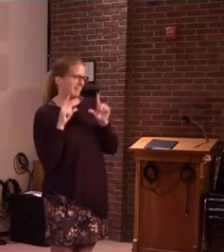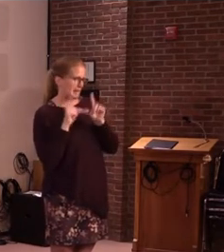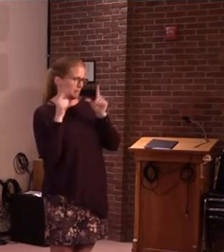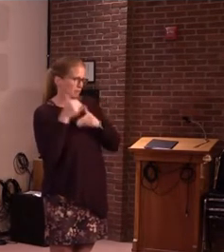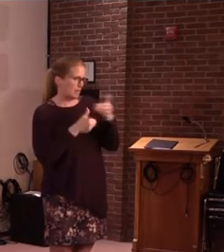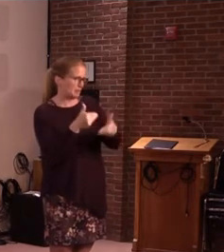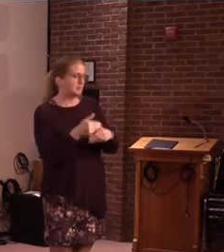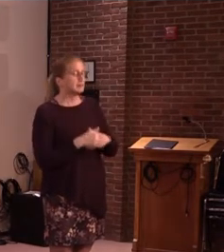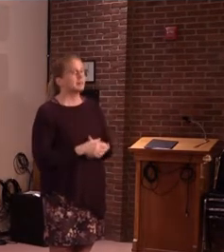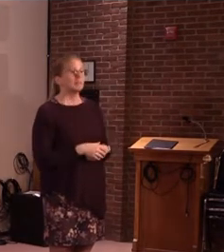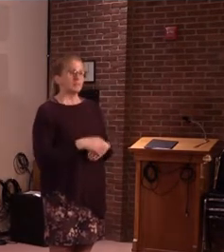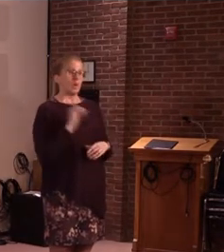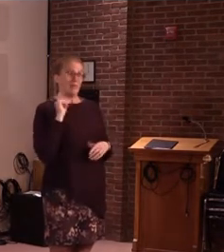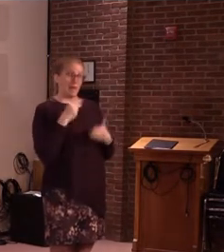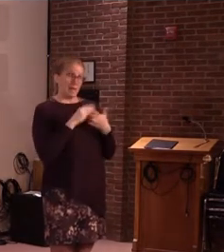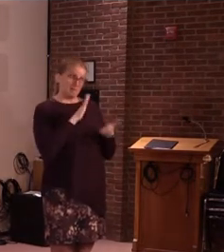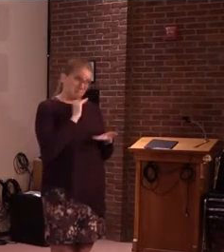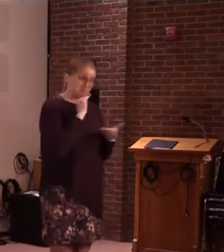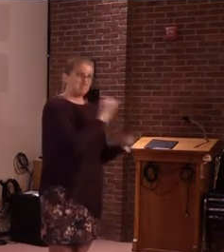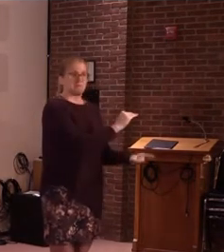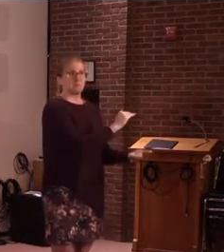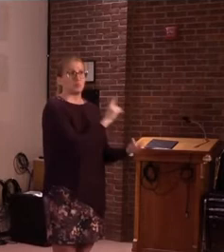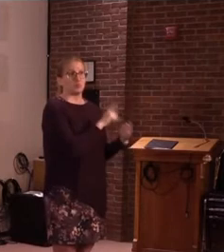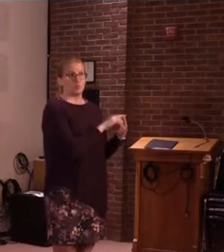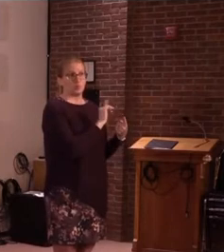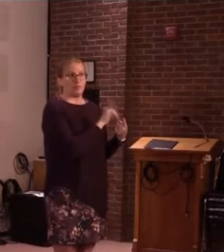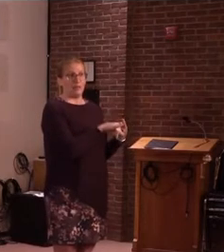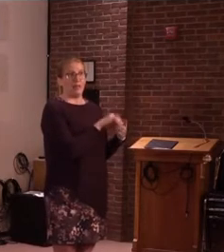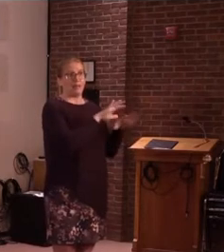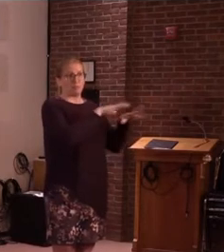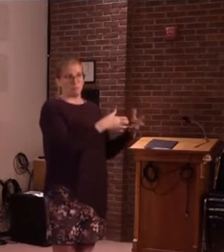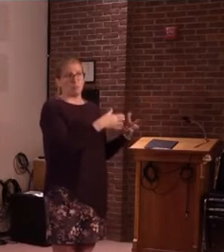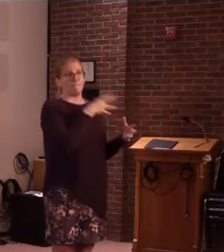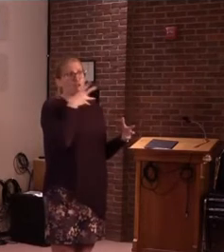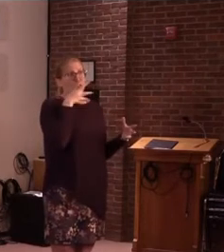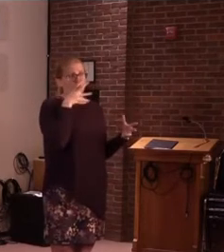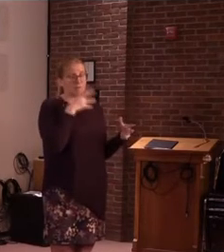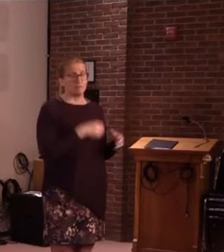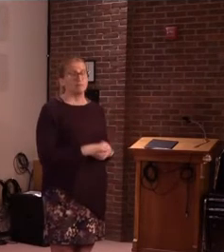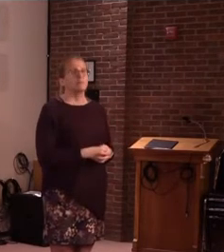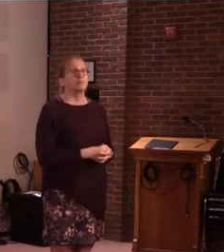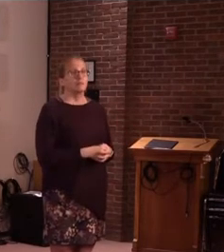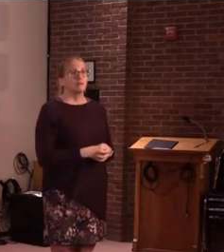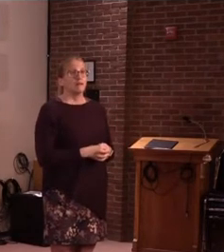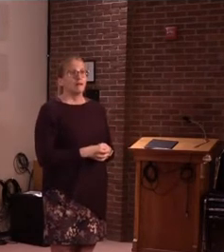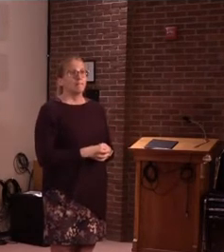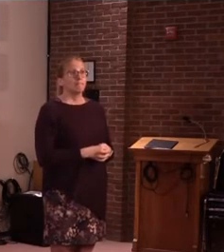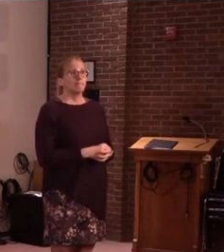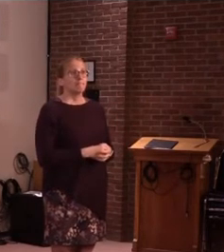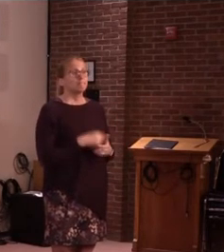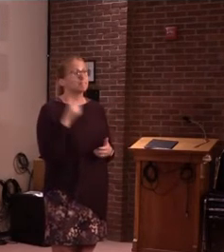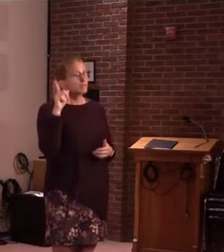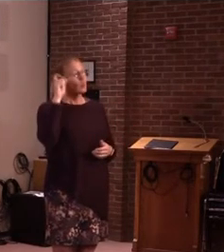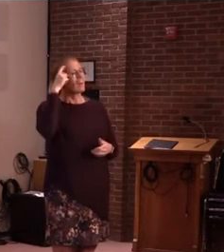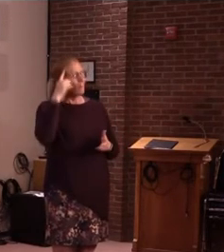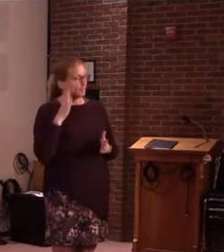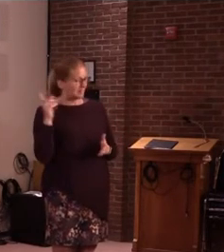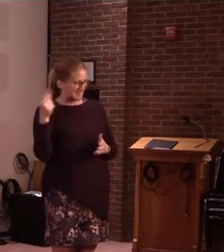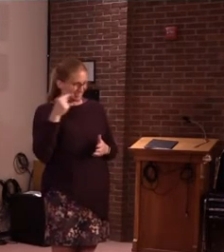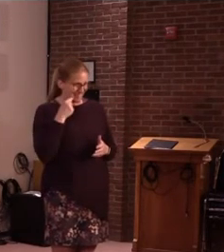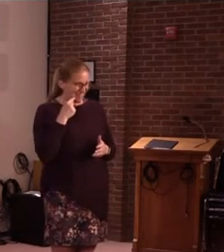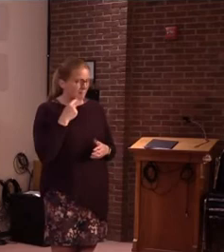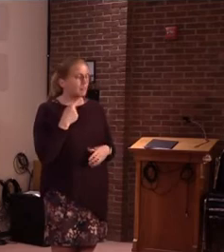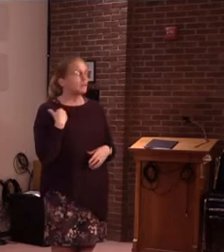that is where the money is aimed at. As the governor has said, we are engaged with the